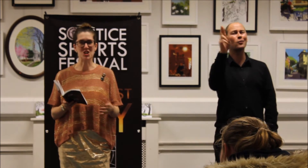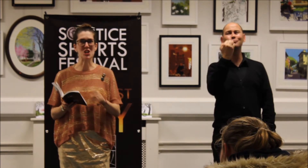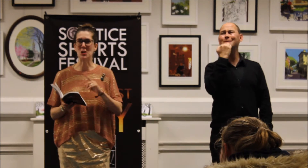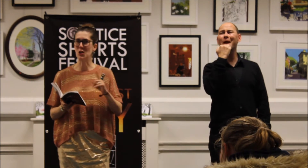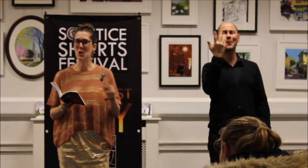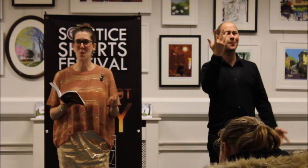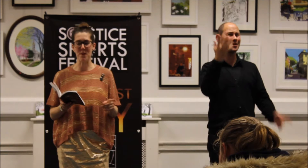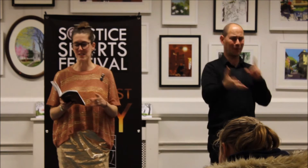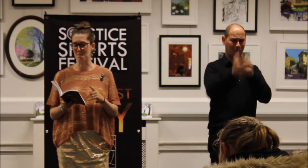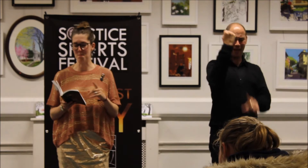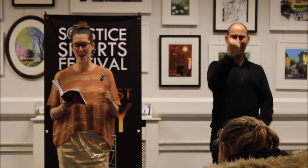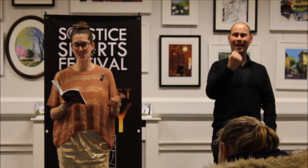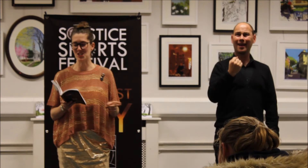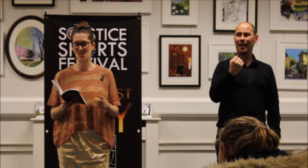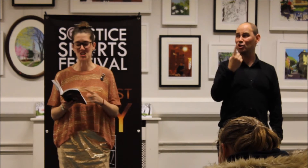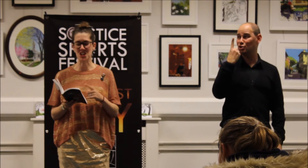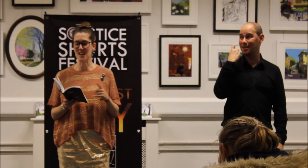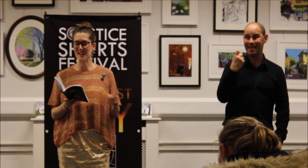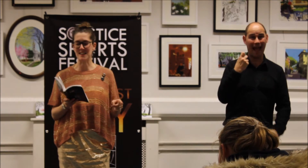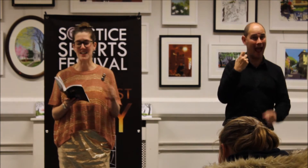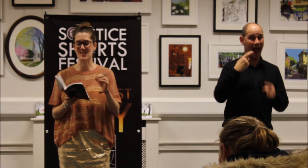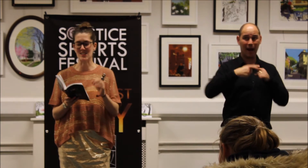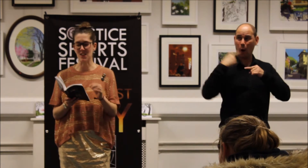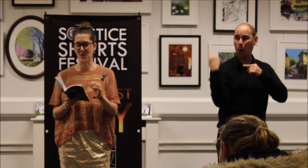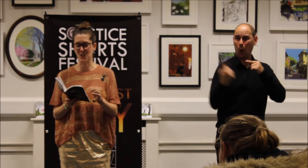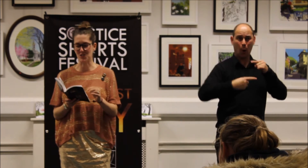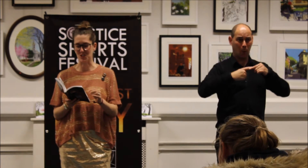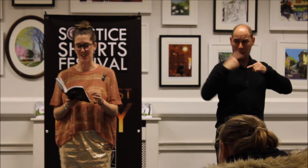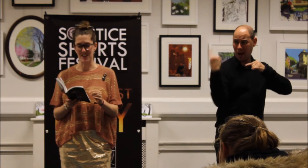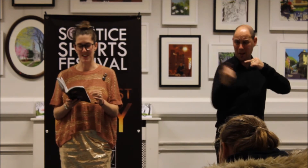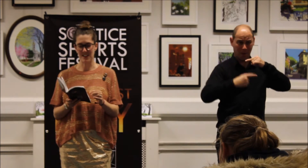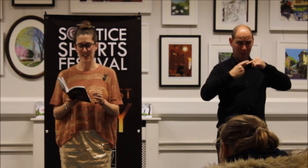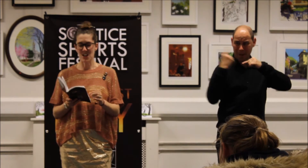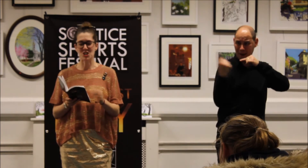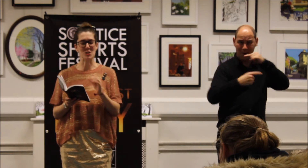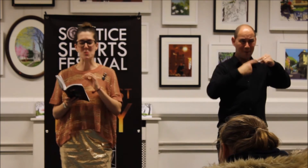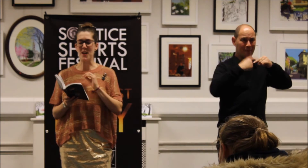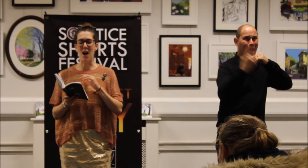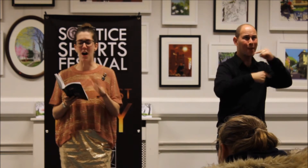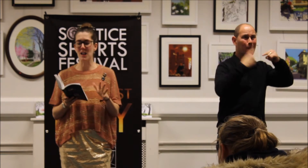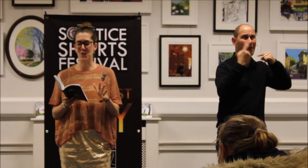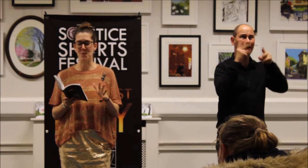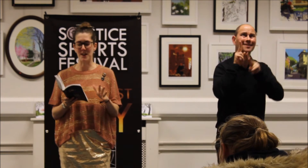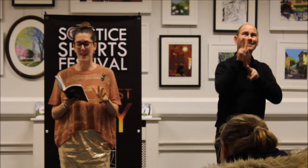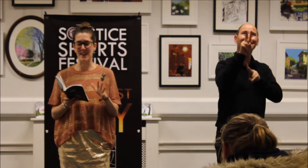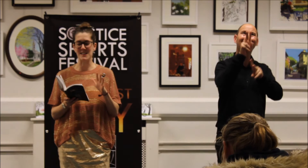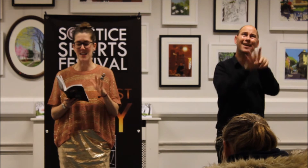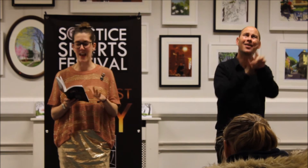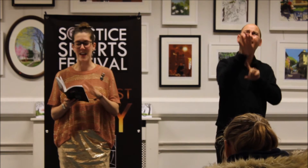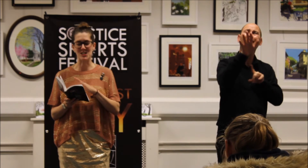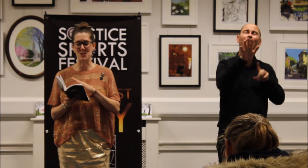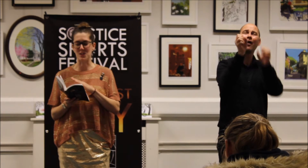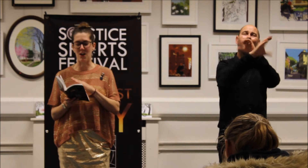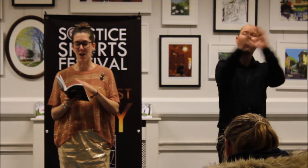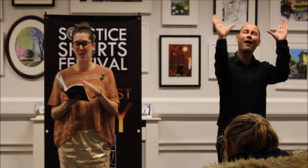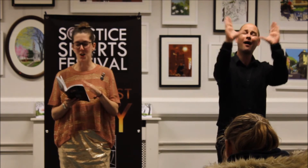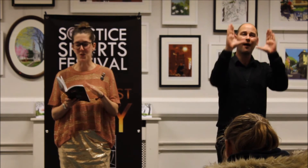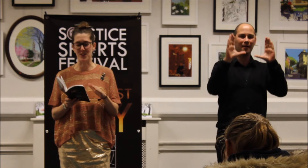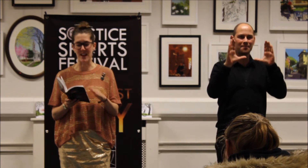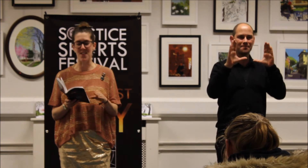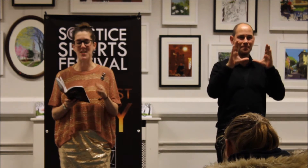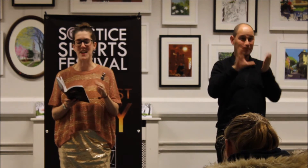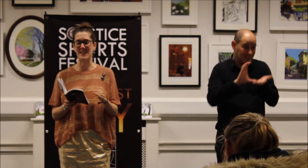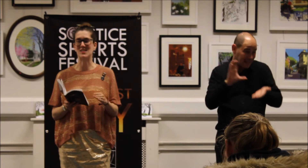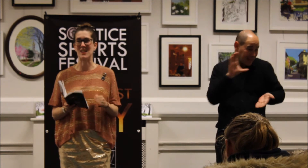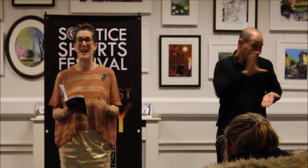She could loop as much as she needed and see the future. She could spend all of her money in a day and do it all